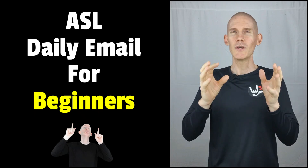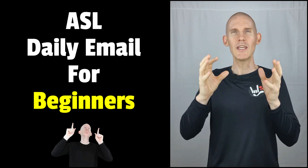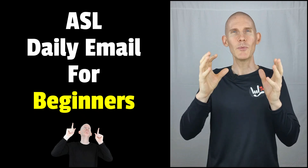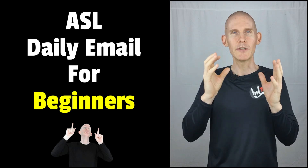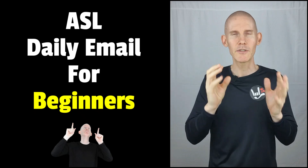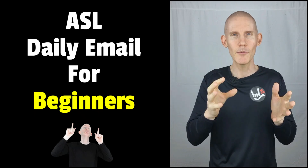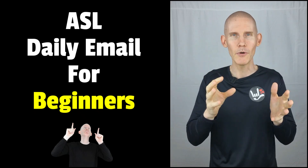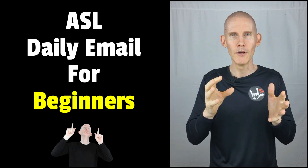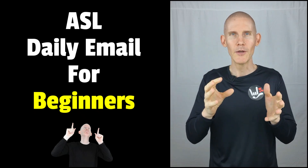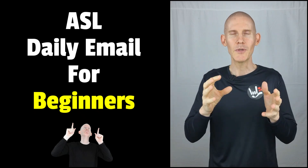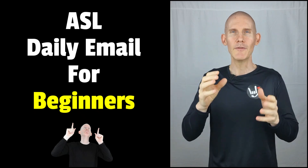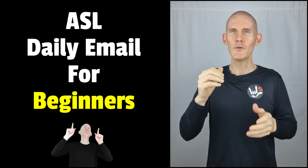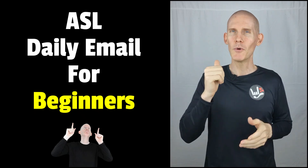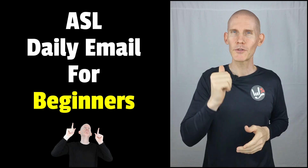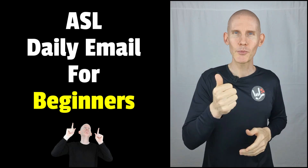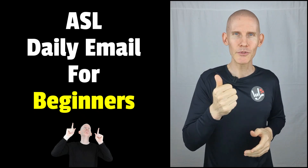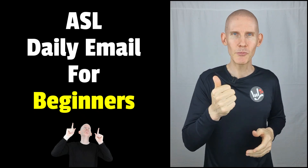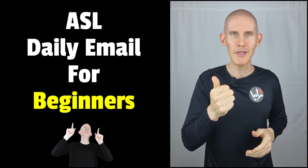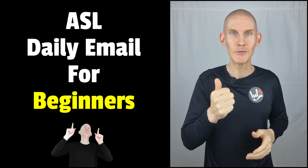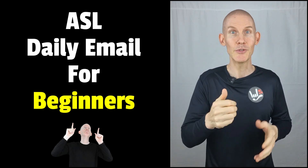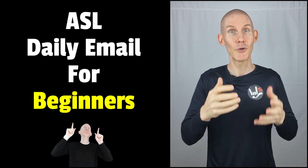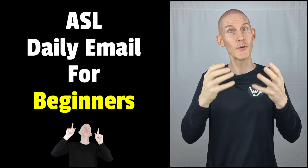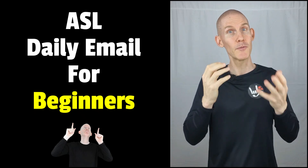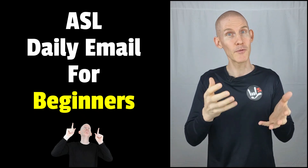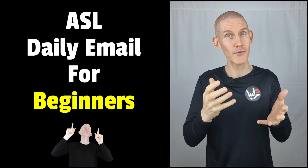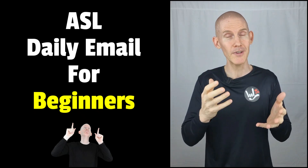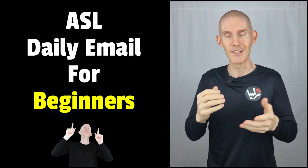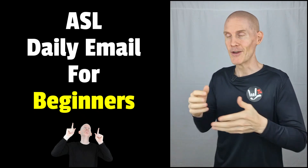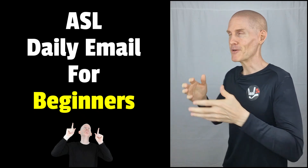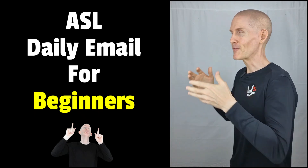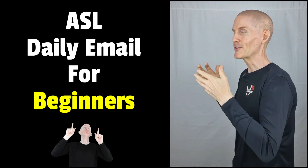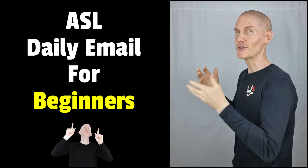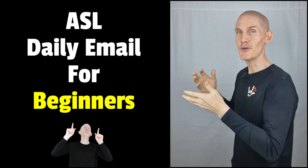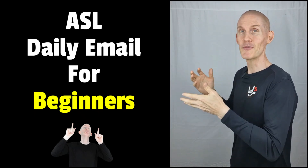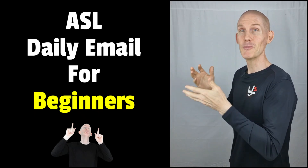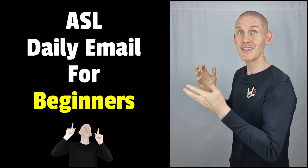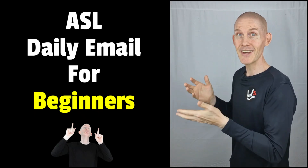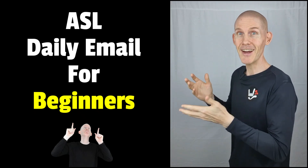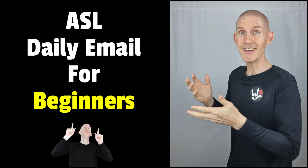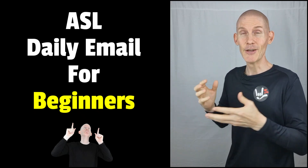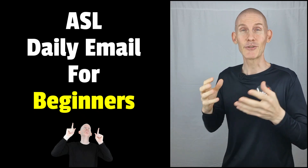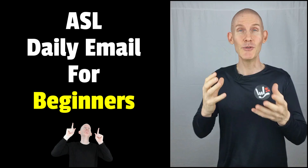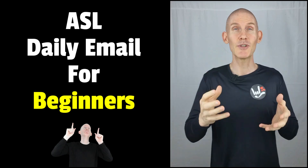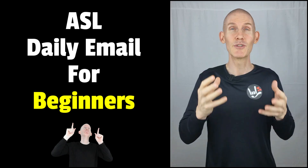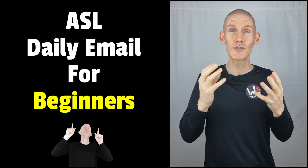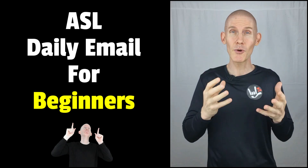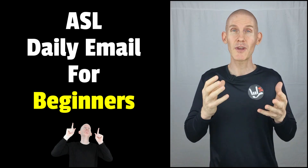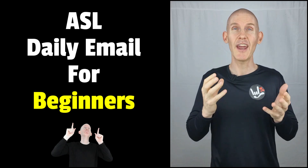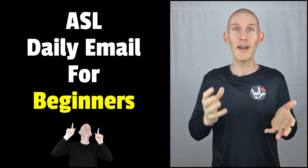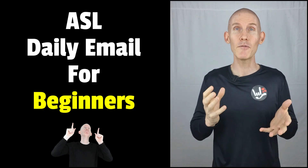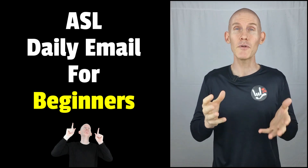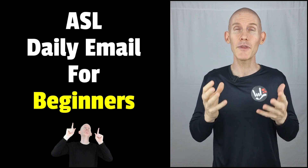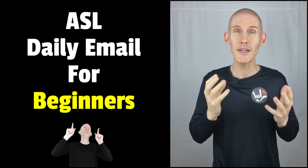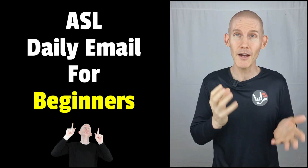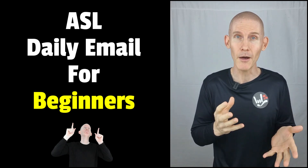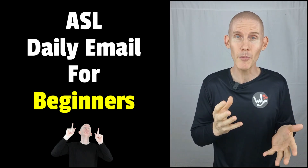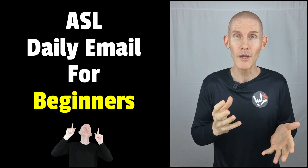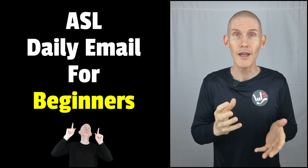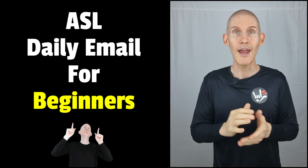keep it simple. We give you multiple speeds. We show you from the front. We show you from the side so you can soak everything up at